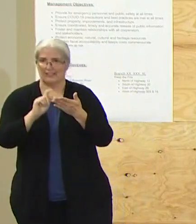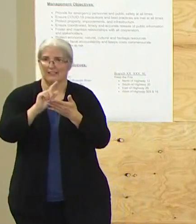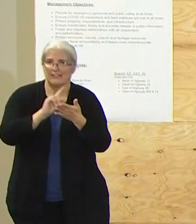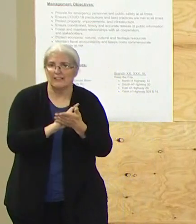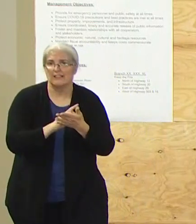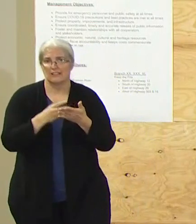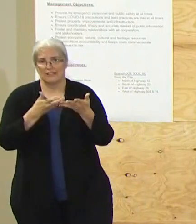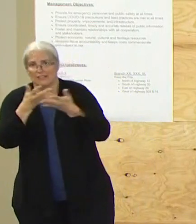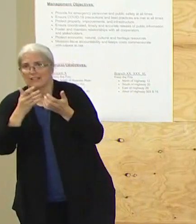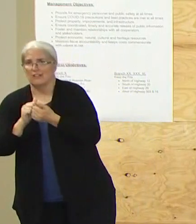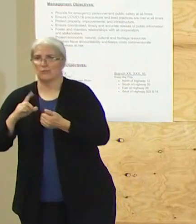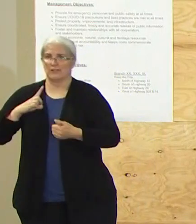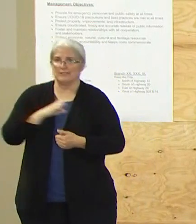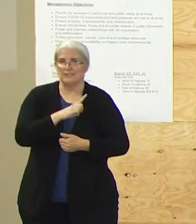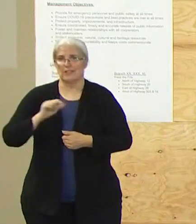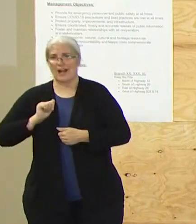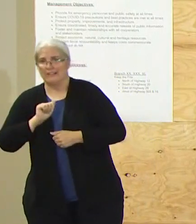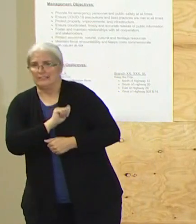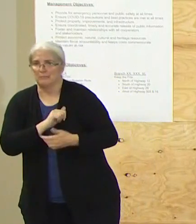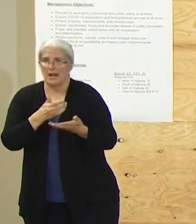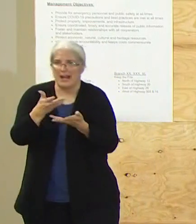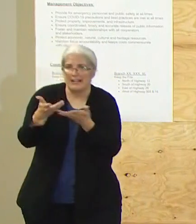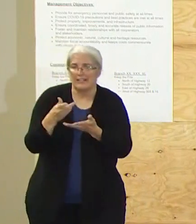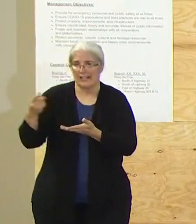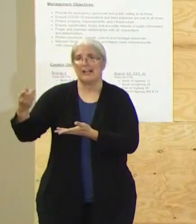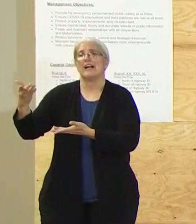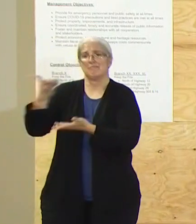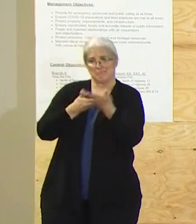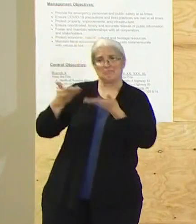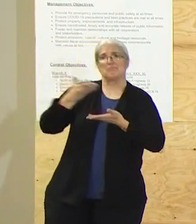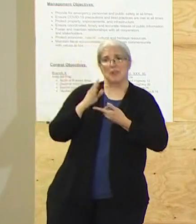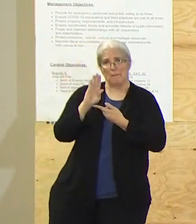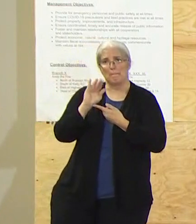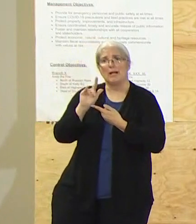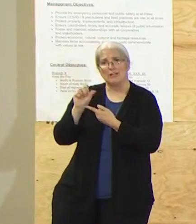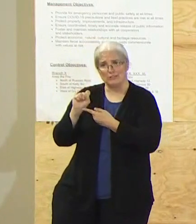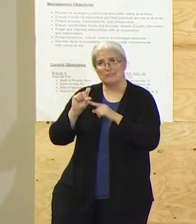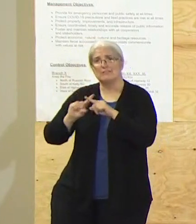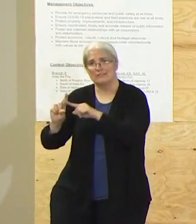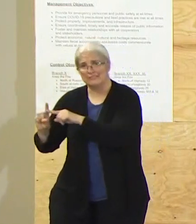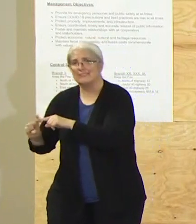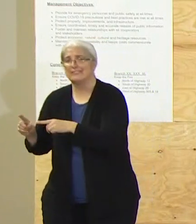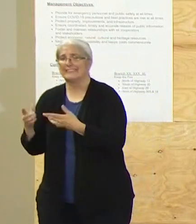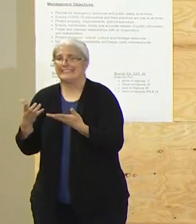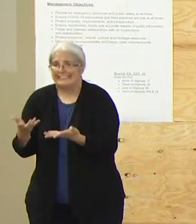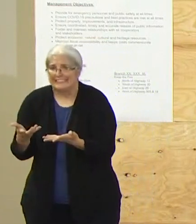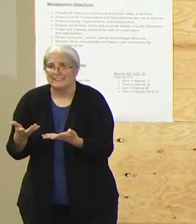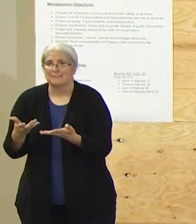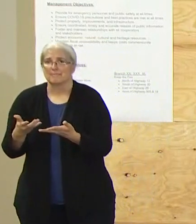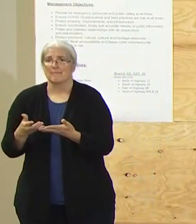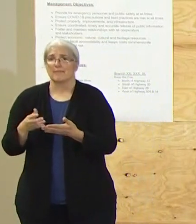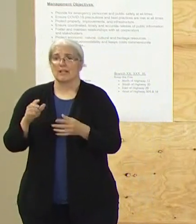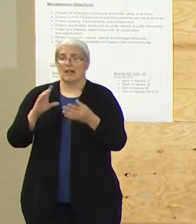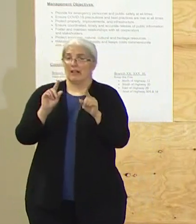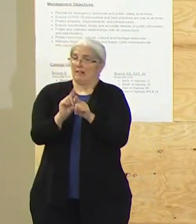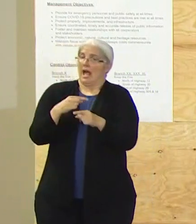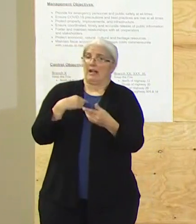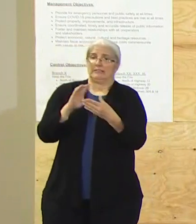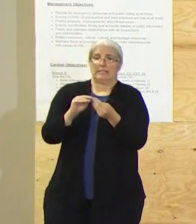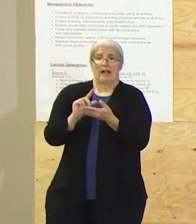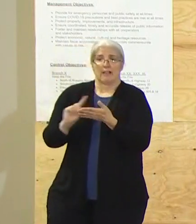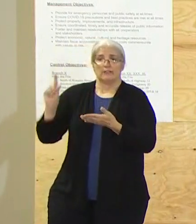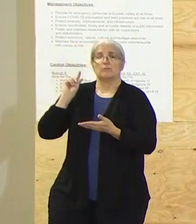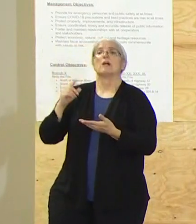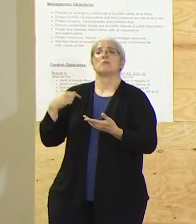legislature that had already introduced bills in this space. As I said a week ago, we've had very good conversations and made